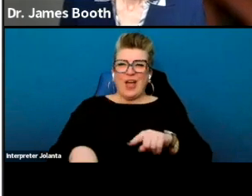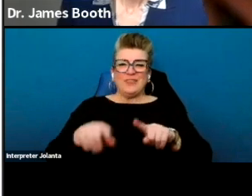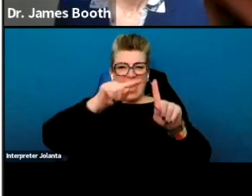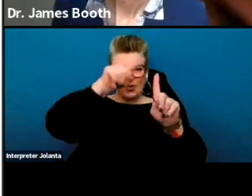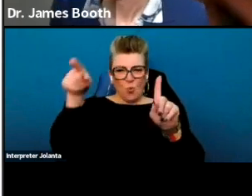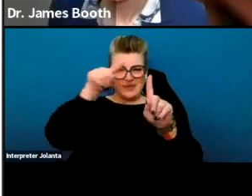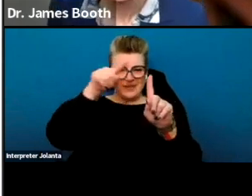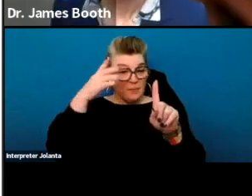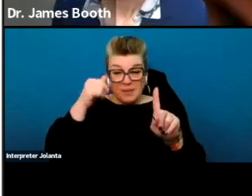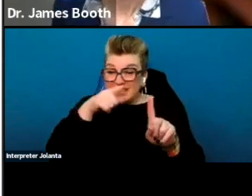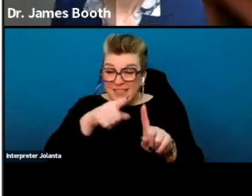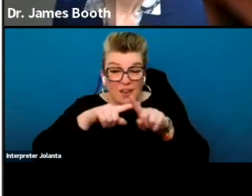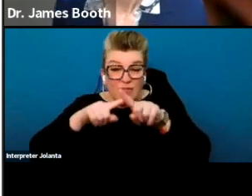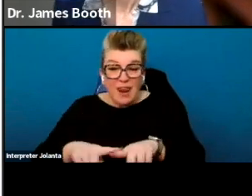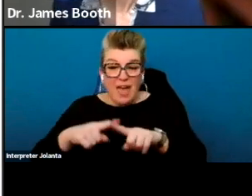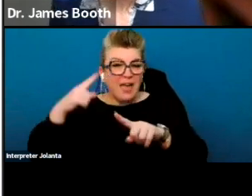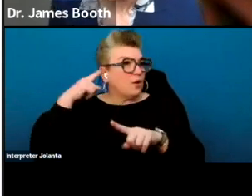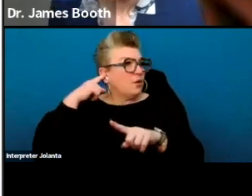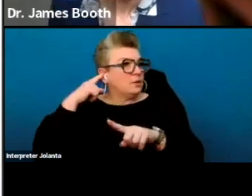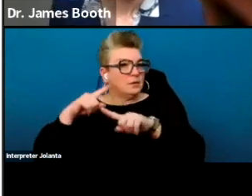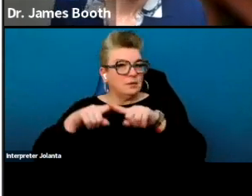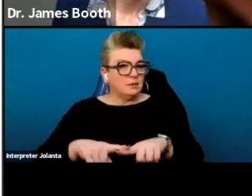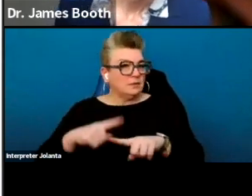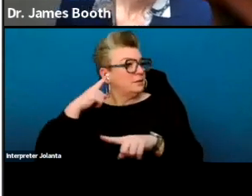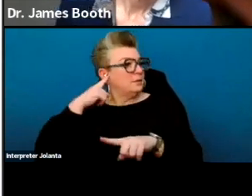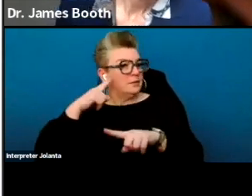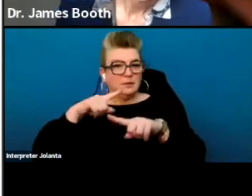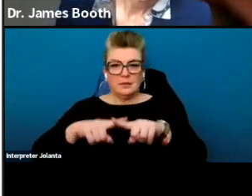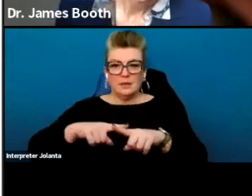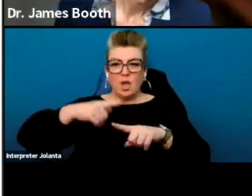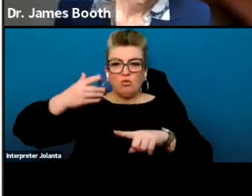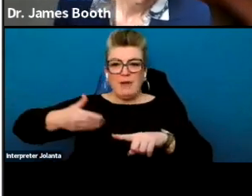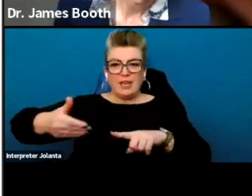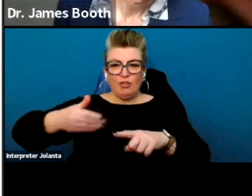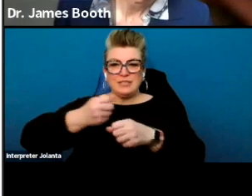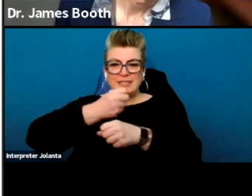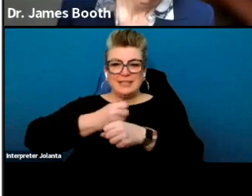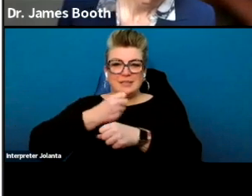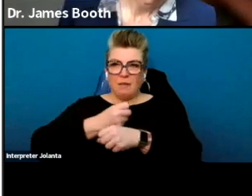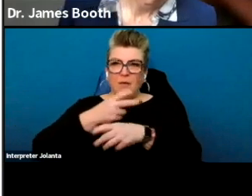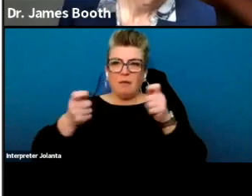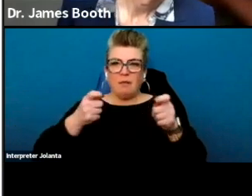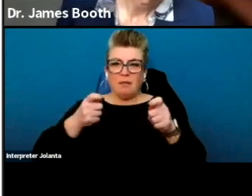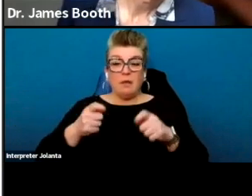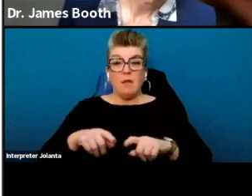on the statistical regularities between letters and their sounds, whereas those who